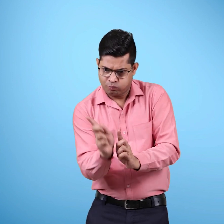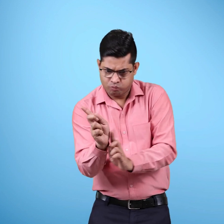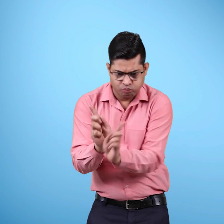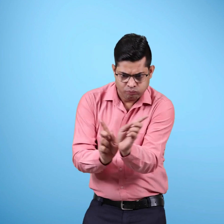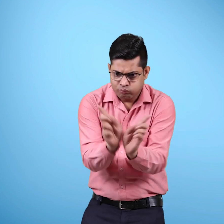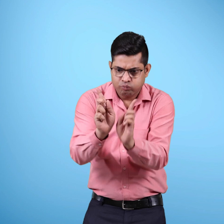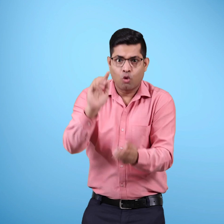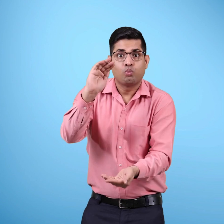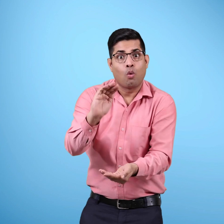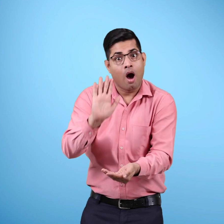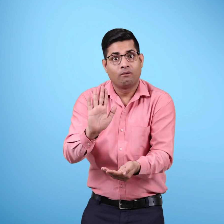At the base of the stem,